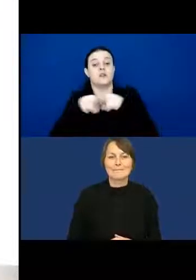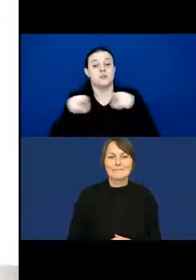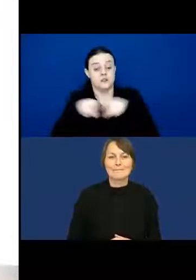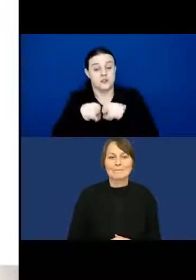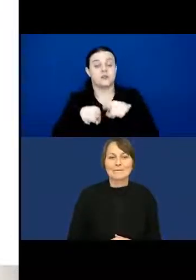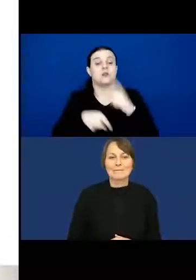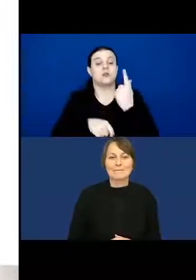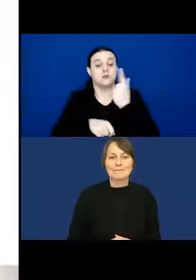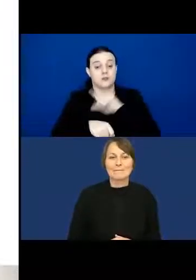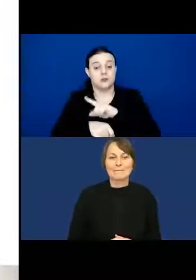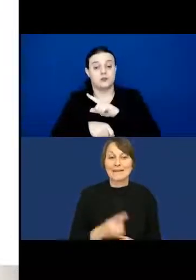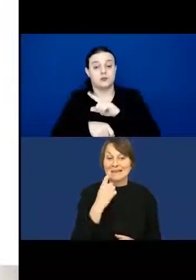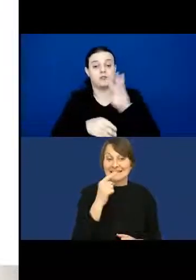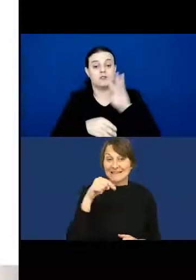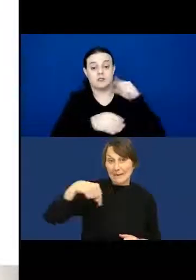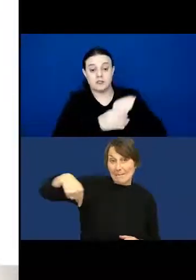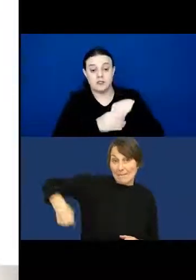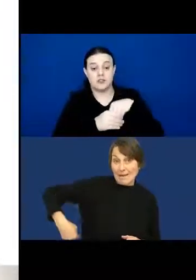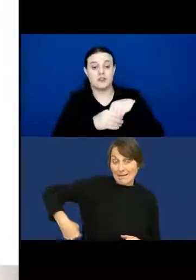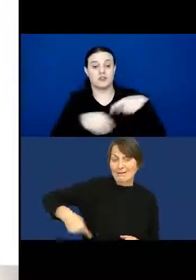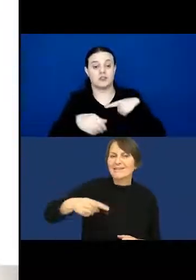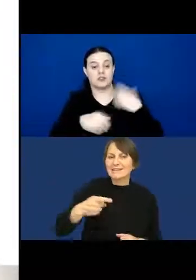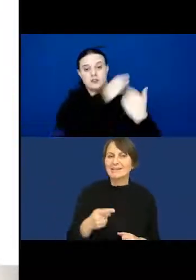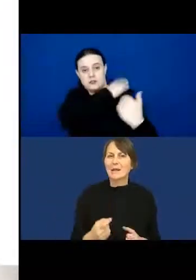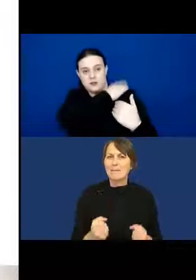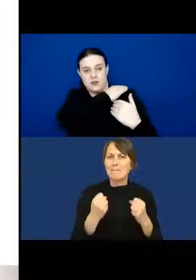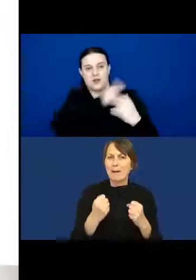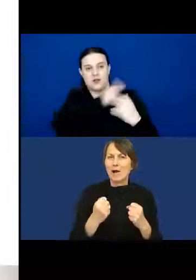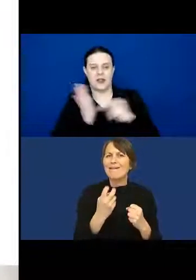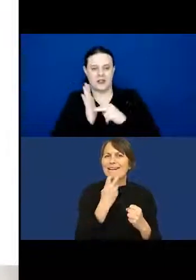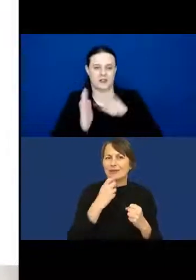and controller components located on the back.